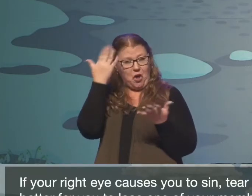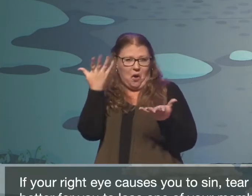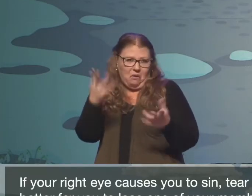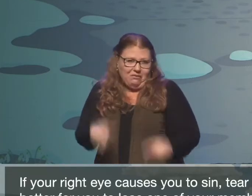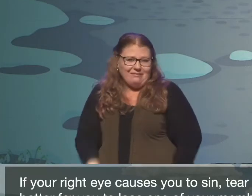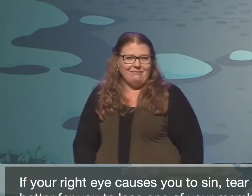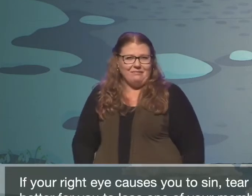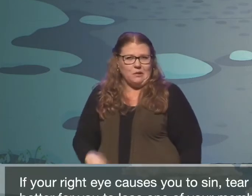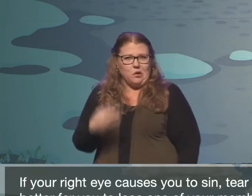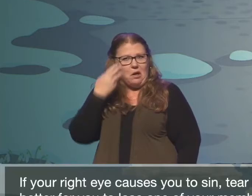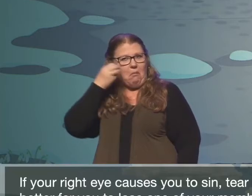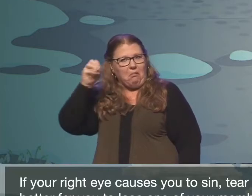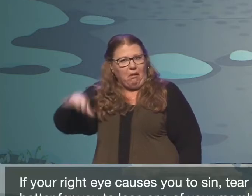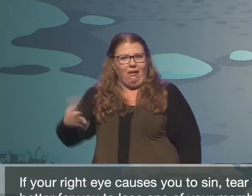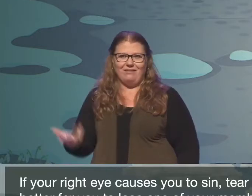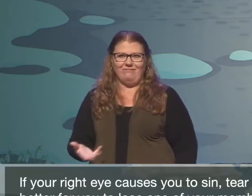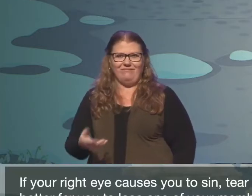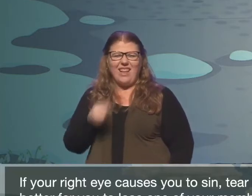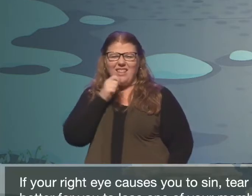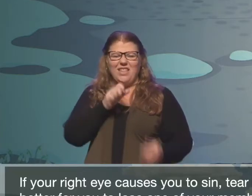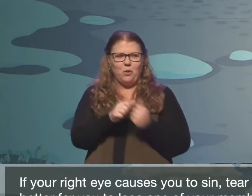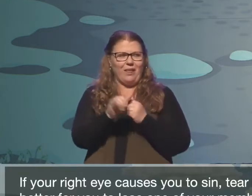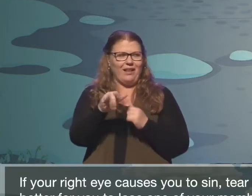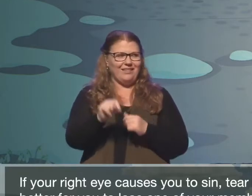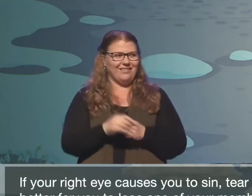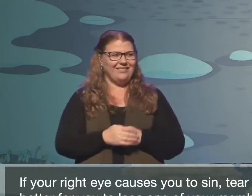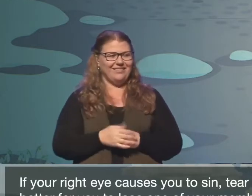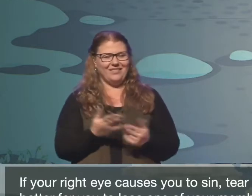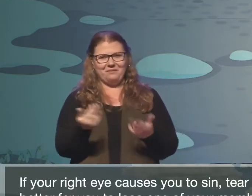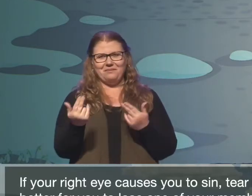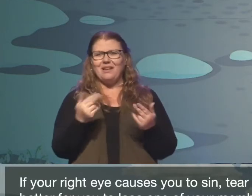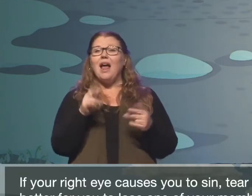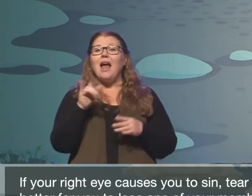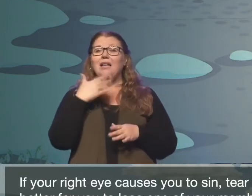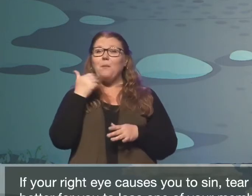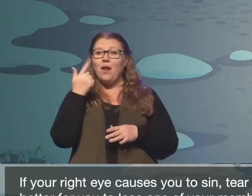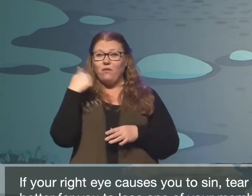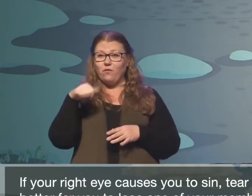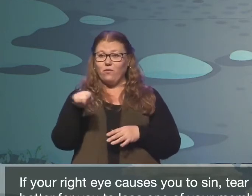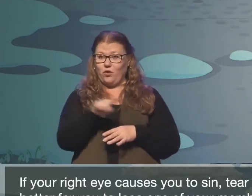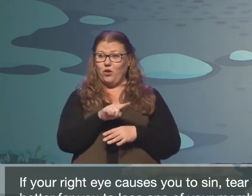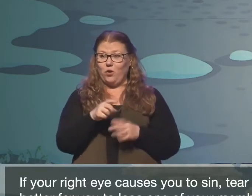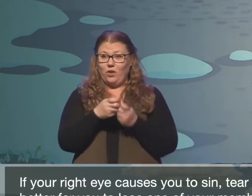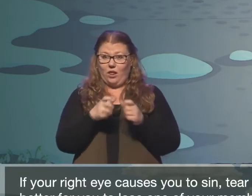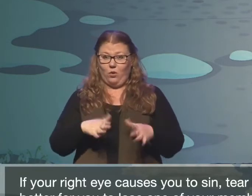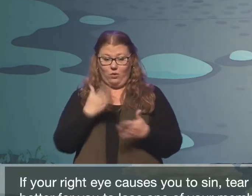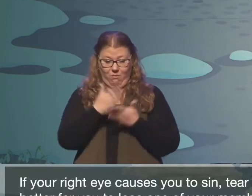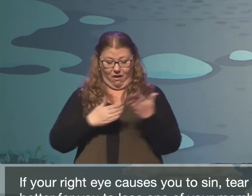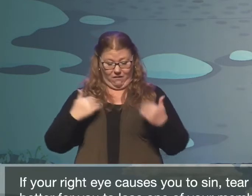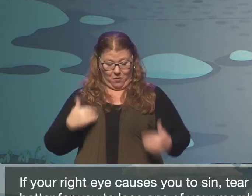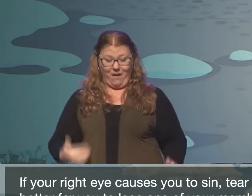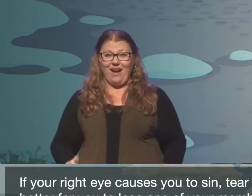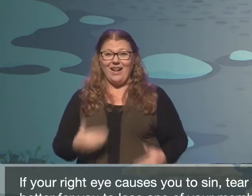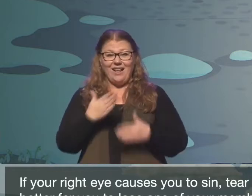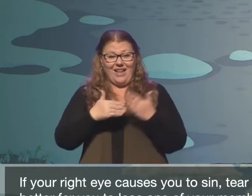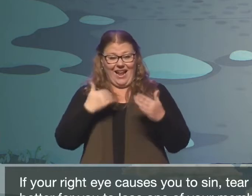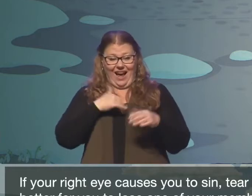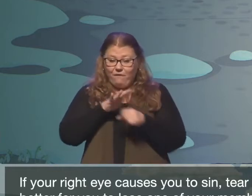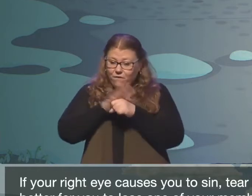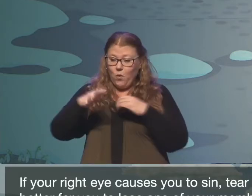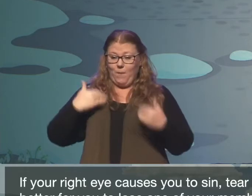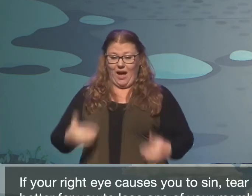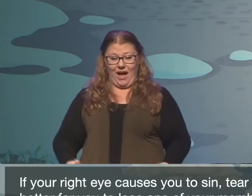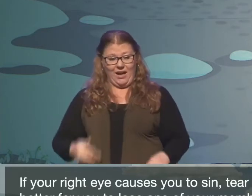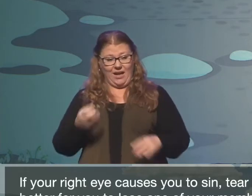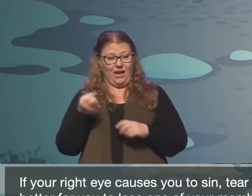just deal with that. He says, do that. Because it's better for you to lose one of your members than to have your whole body thrown